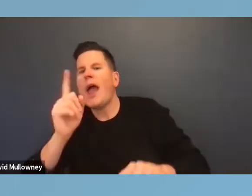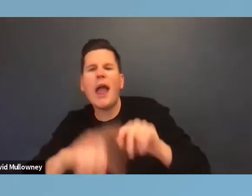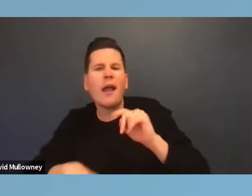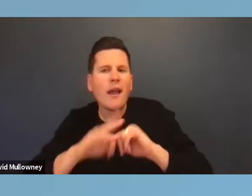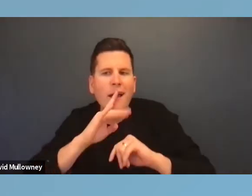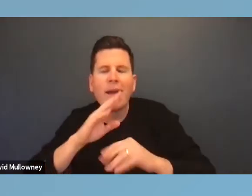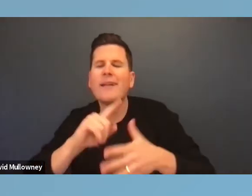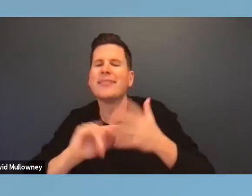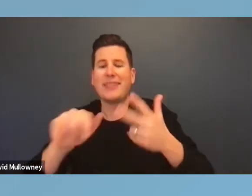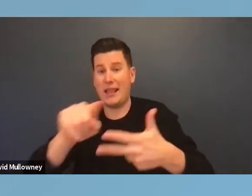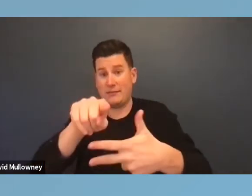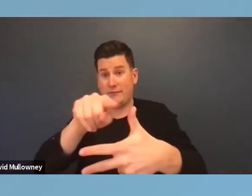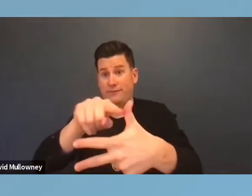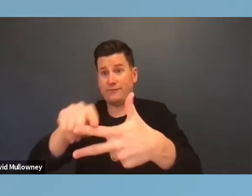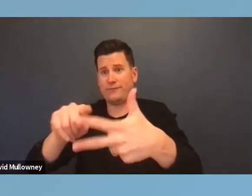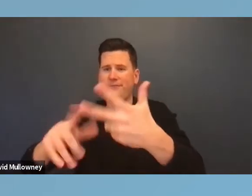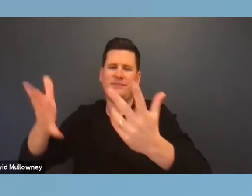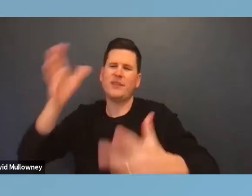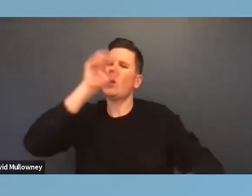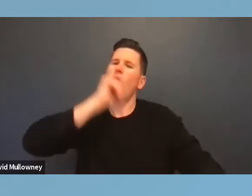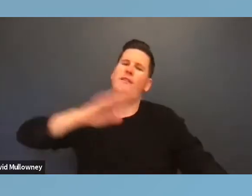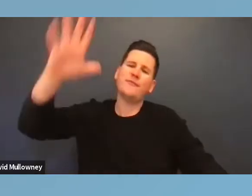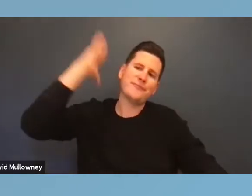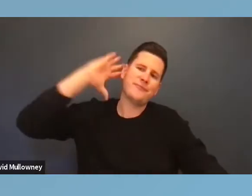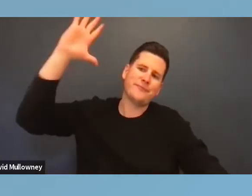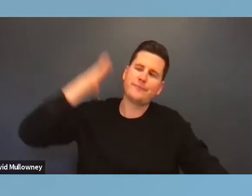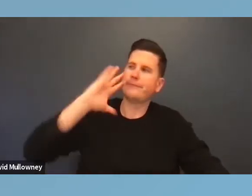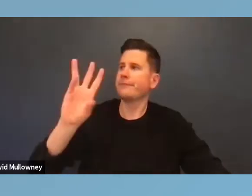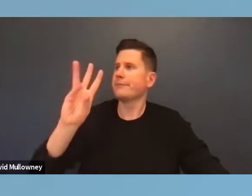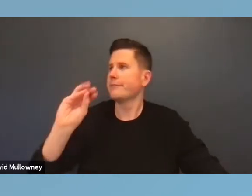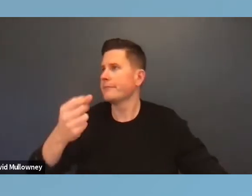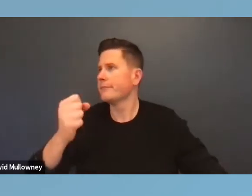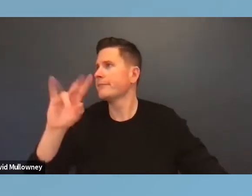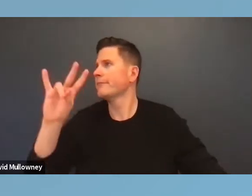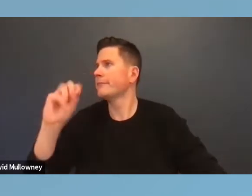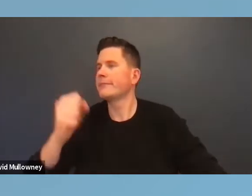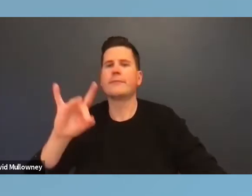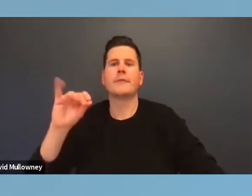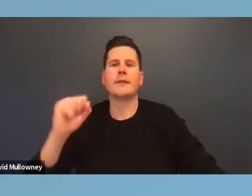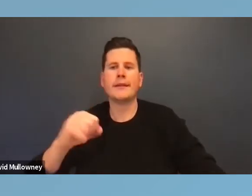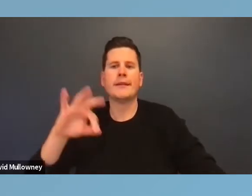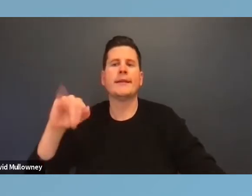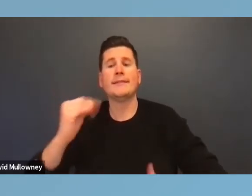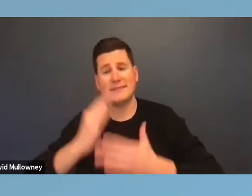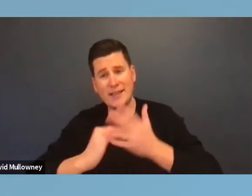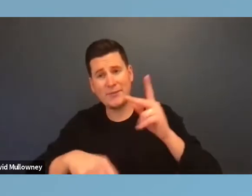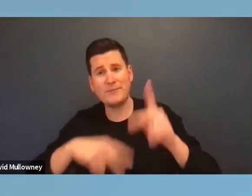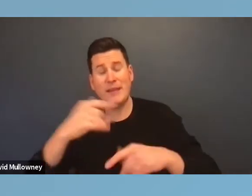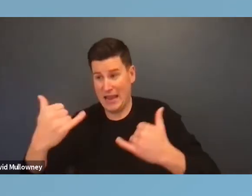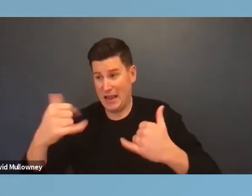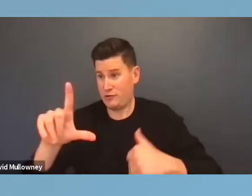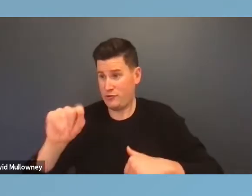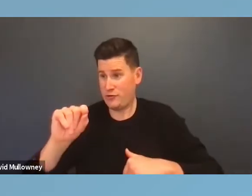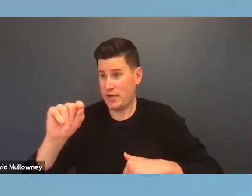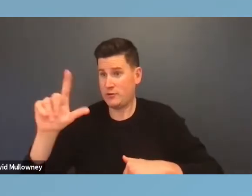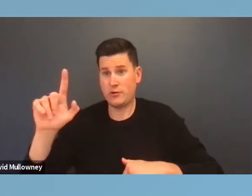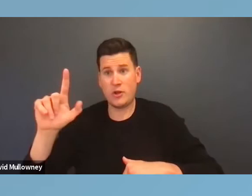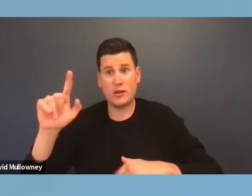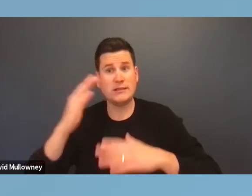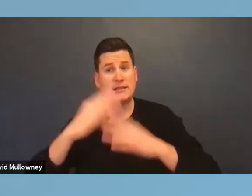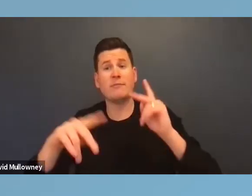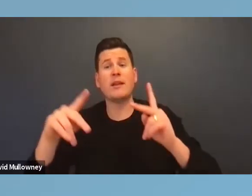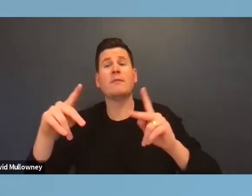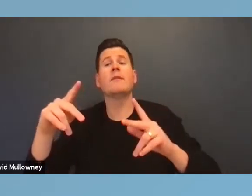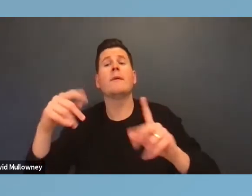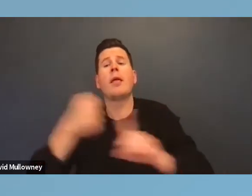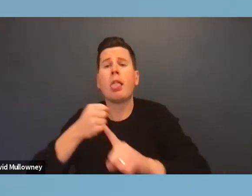dumb. People who are deaf. Those are old terms from the 60s, 70s, and 80s. And we're now